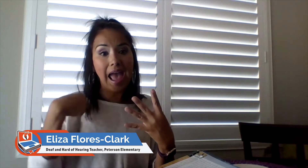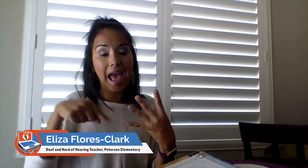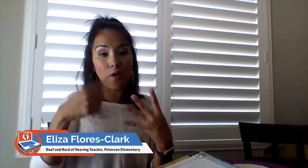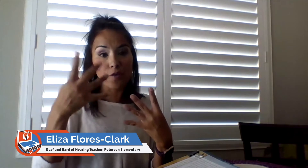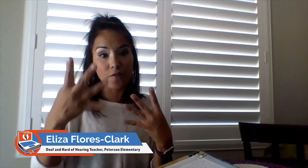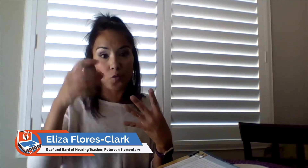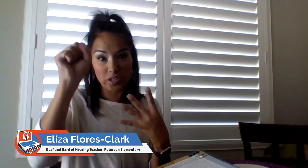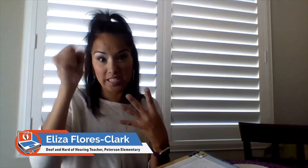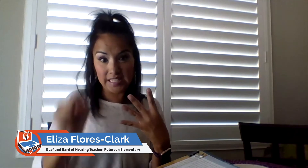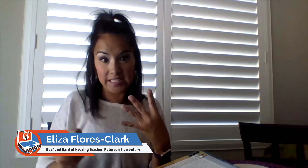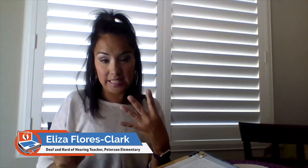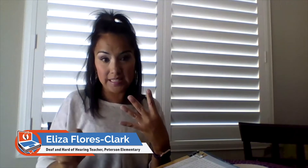our 4 seasons.